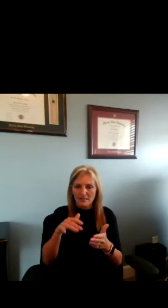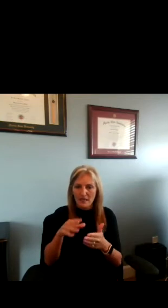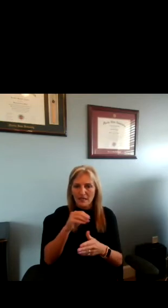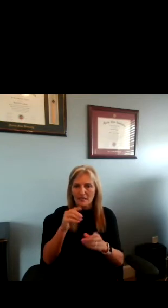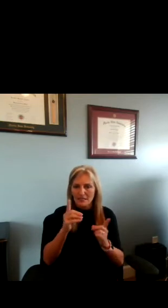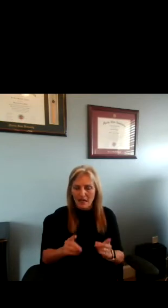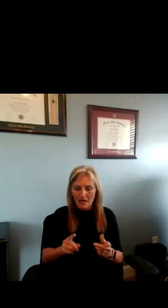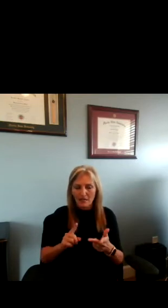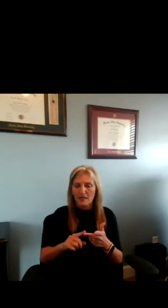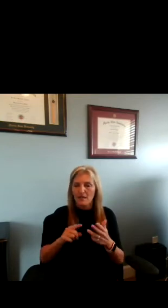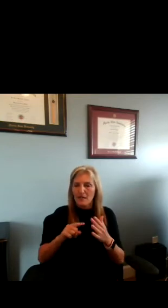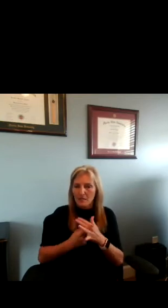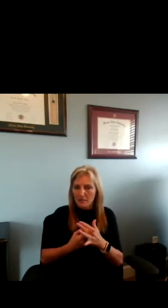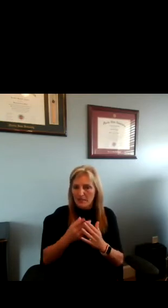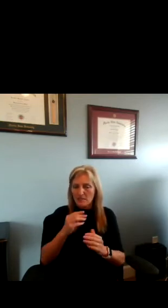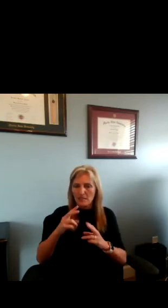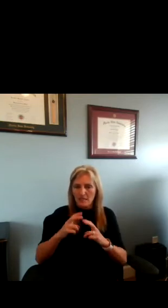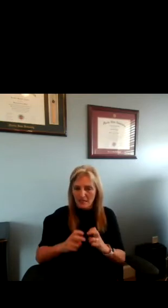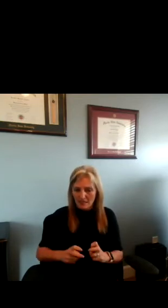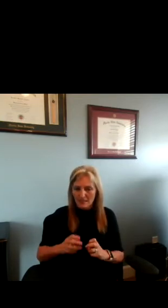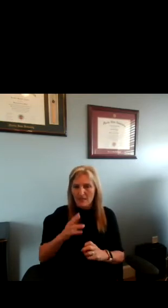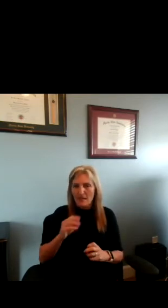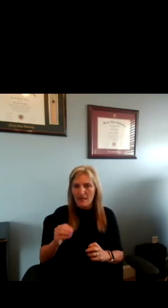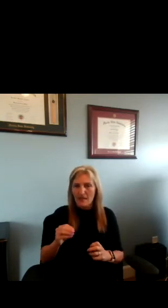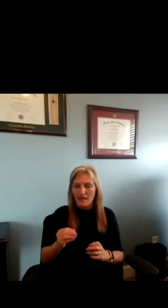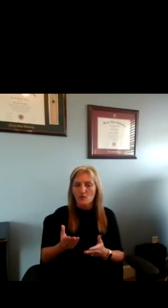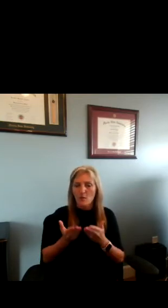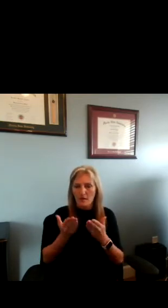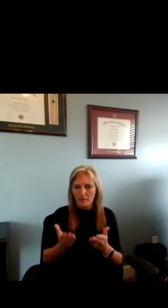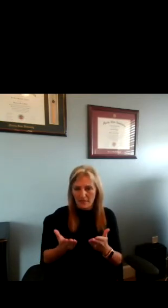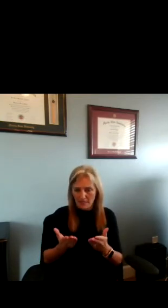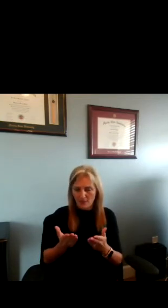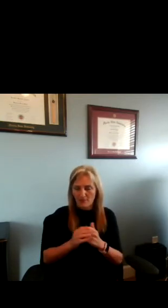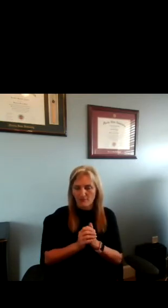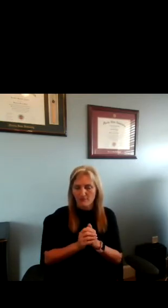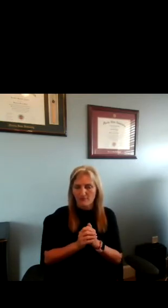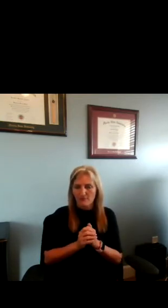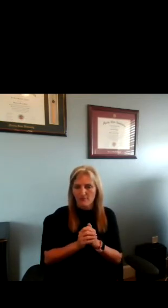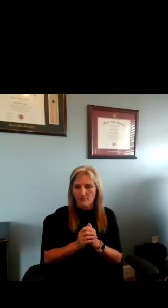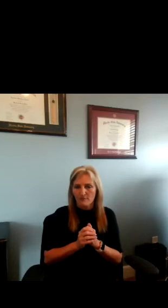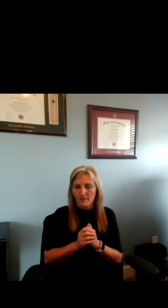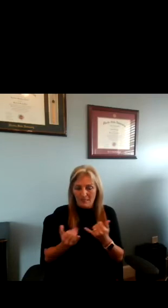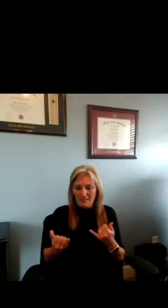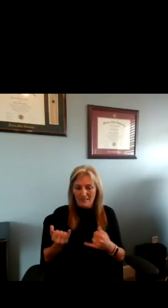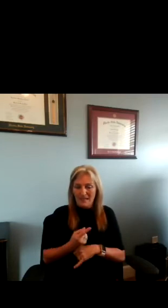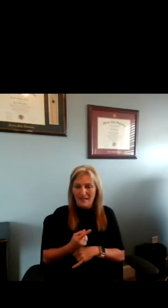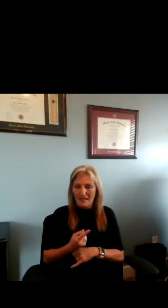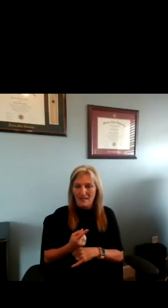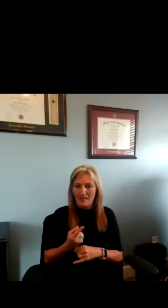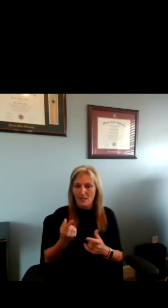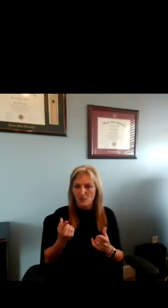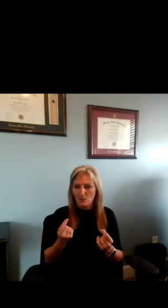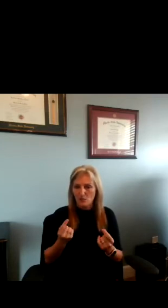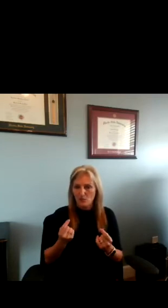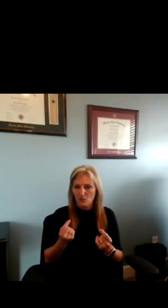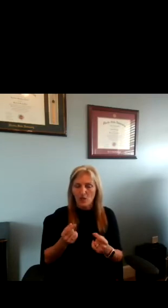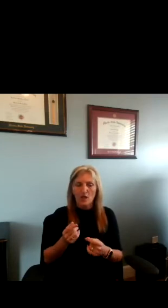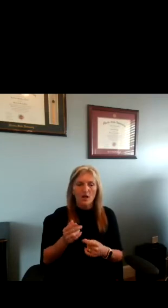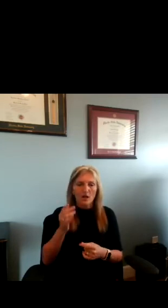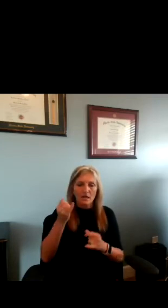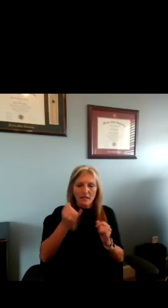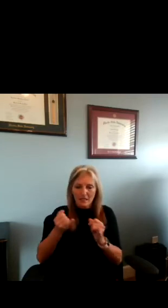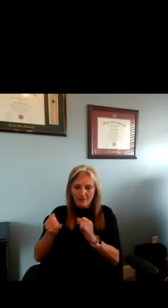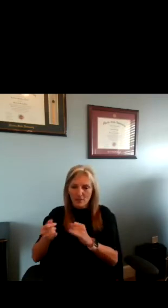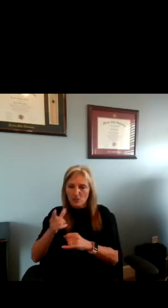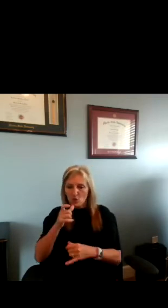implementation, analysis, and forthcoming recommendations. So today you will hear from individuals who have